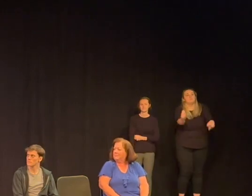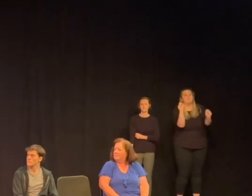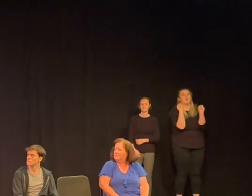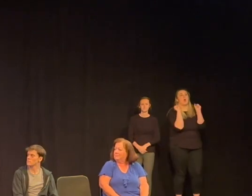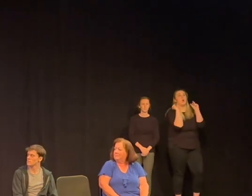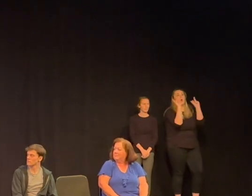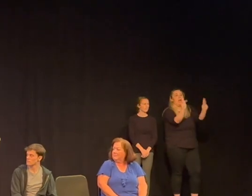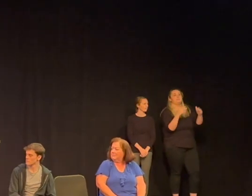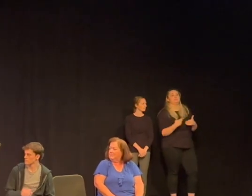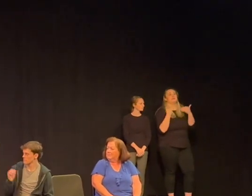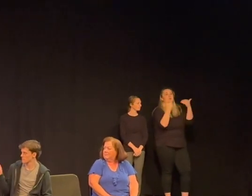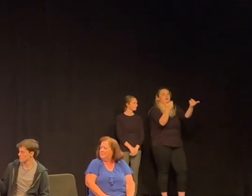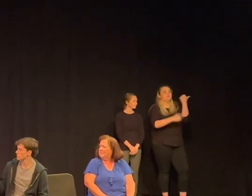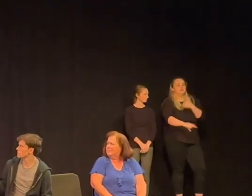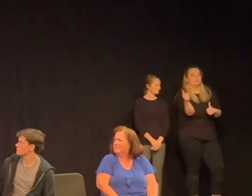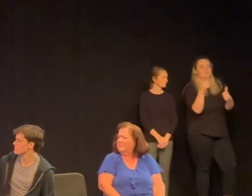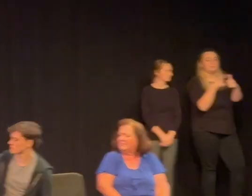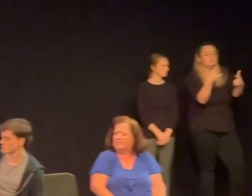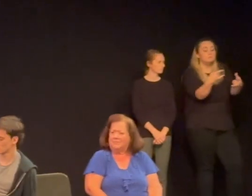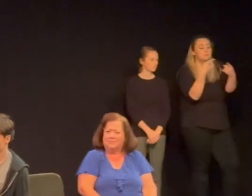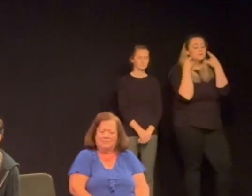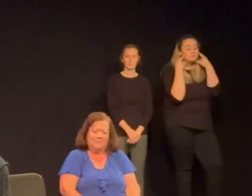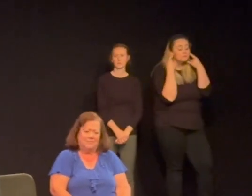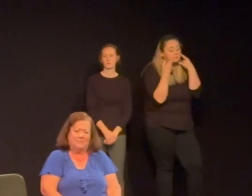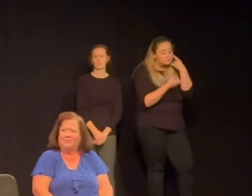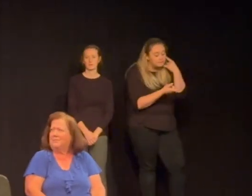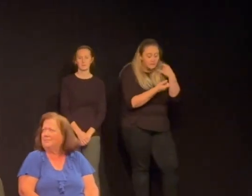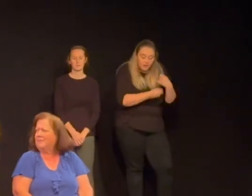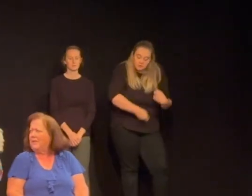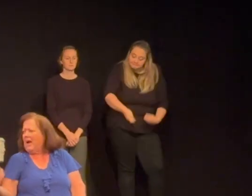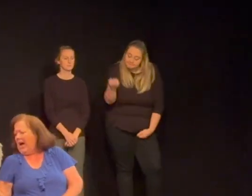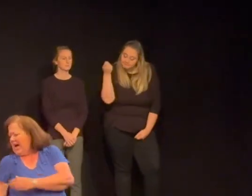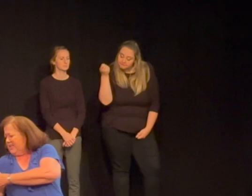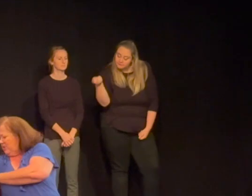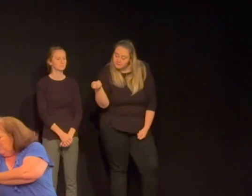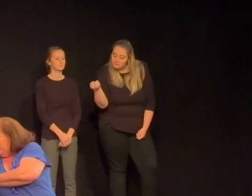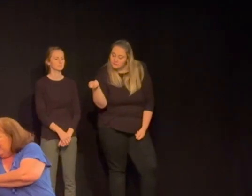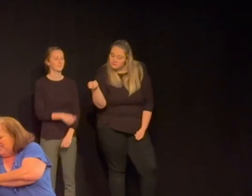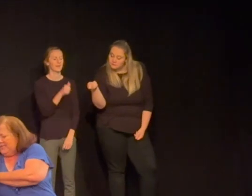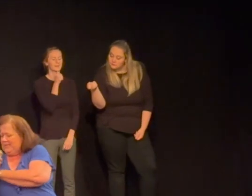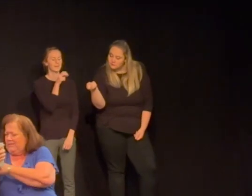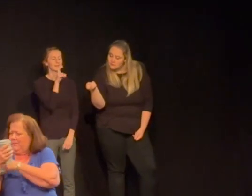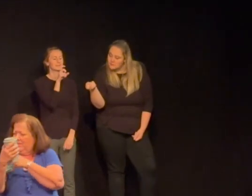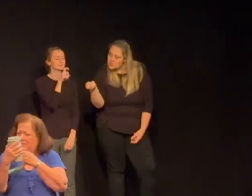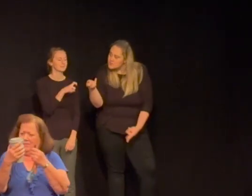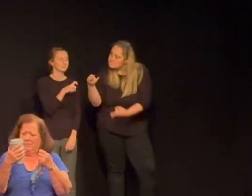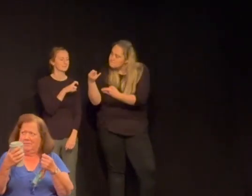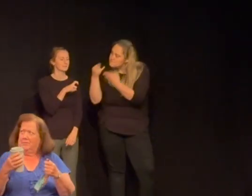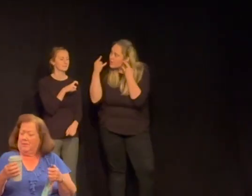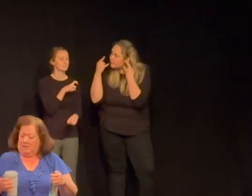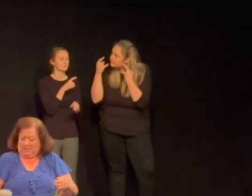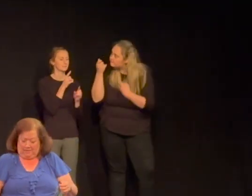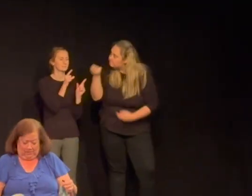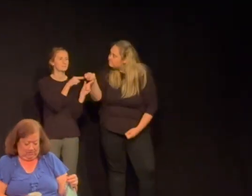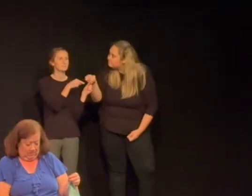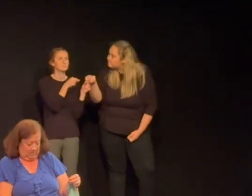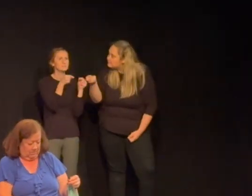First things first. Put that on, and one for you too. I don't need it. Put it on,